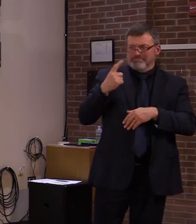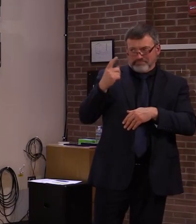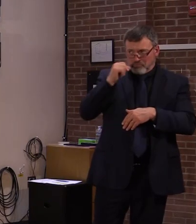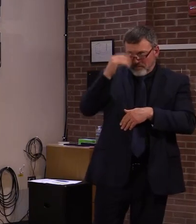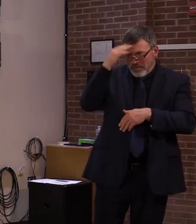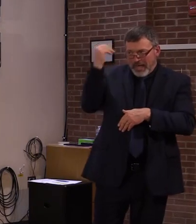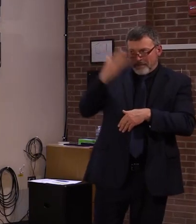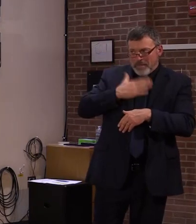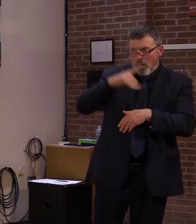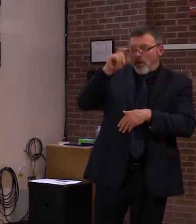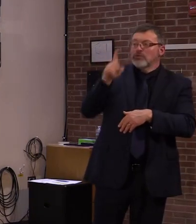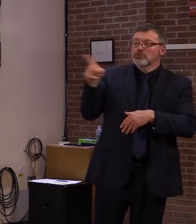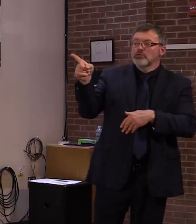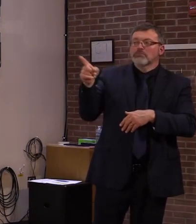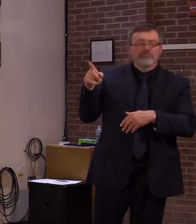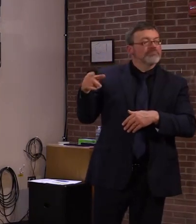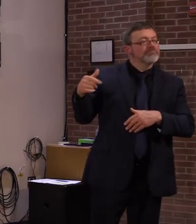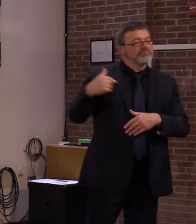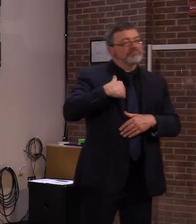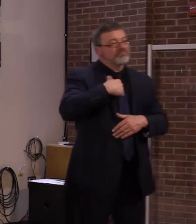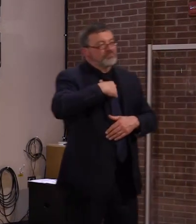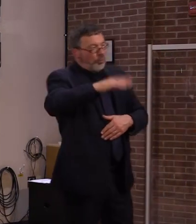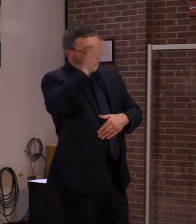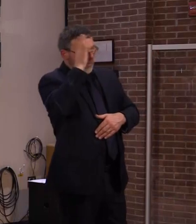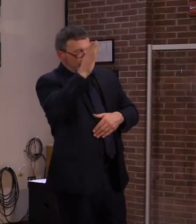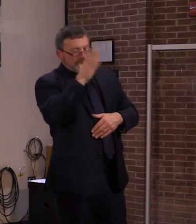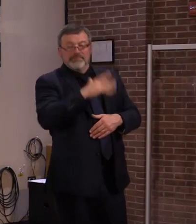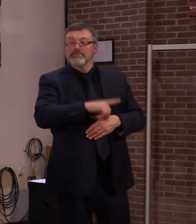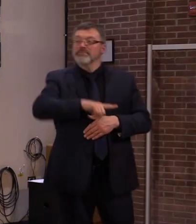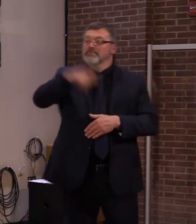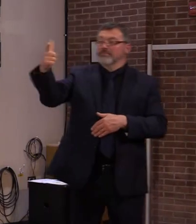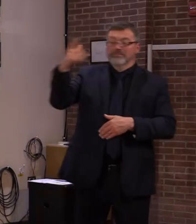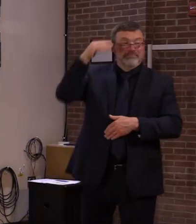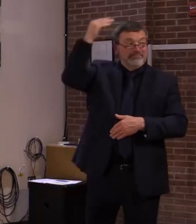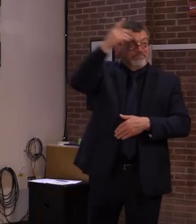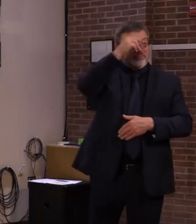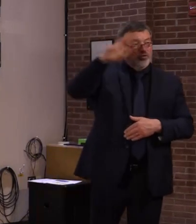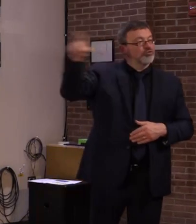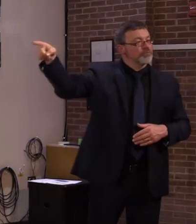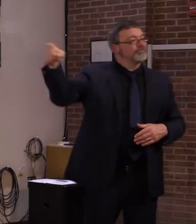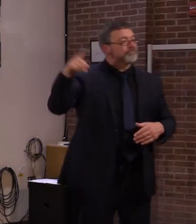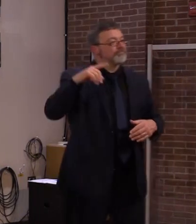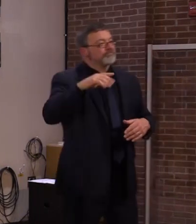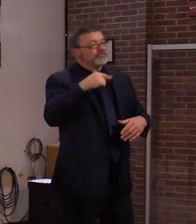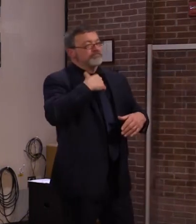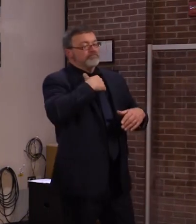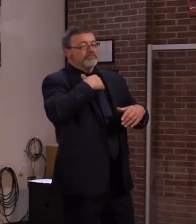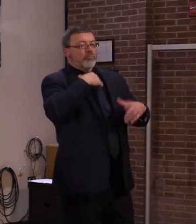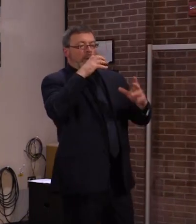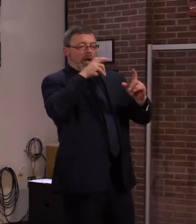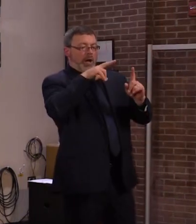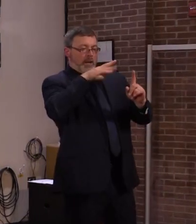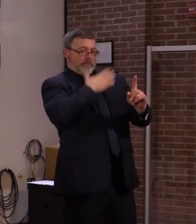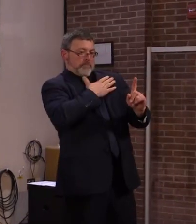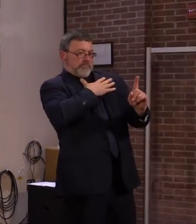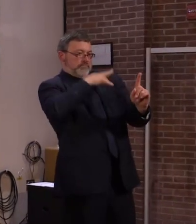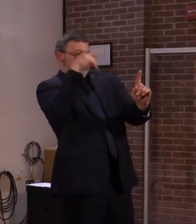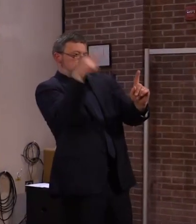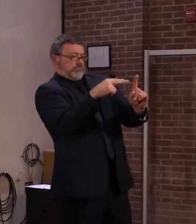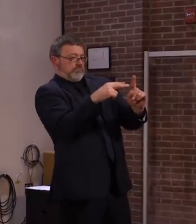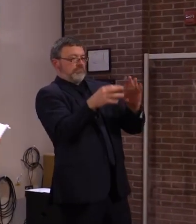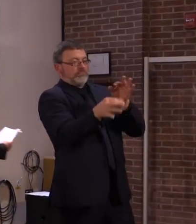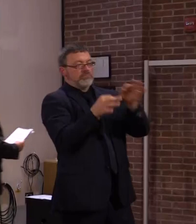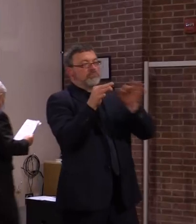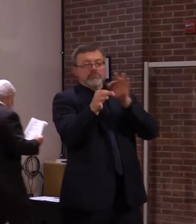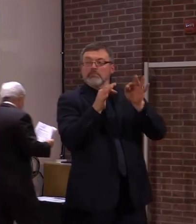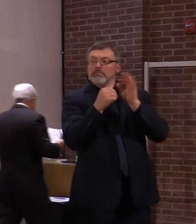way. Dr. Levine, you want to? I just want to add a little point of perspective. The state of